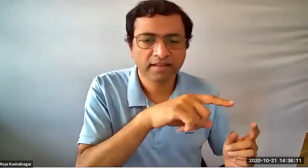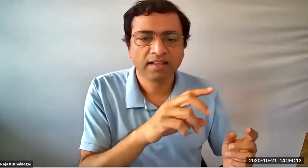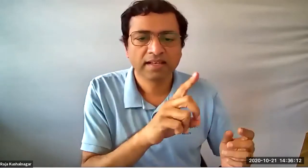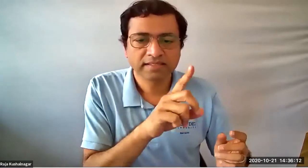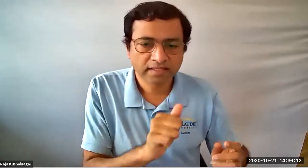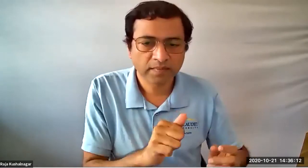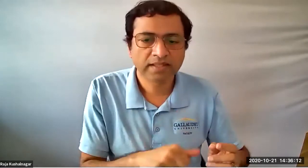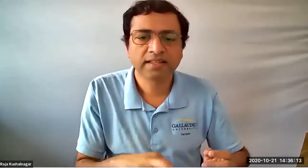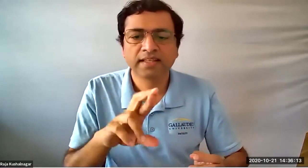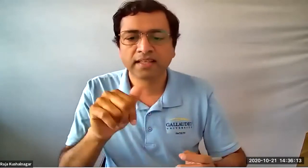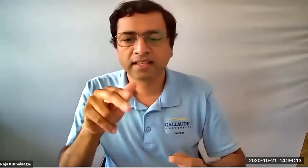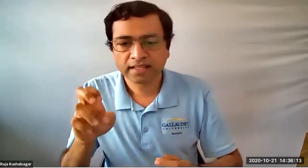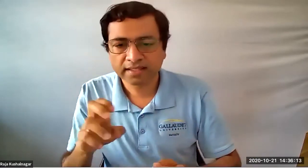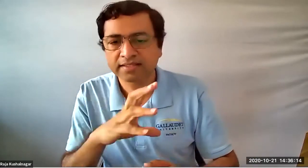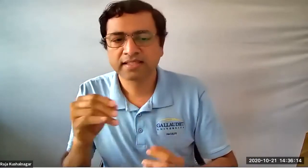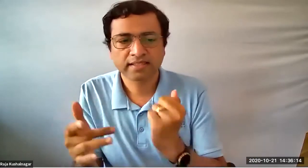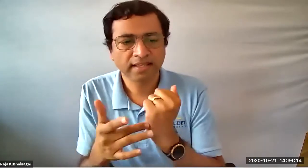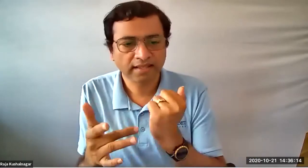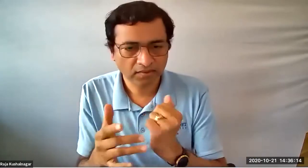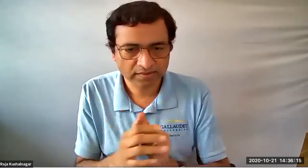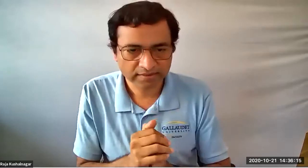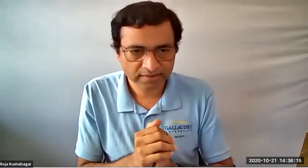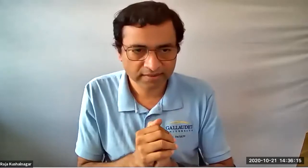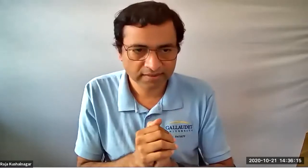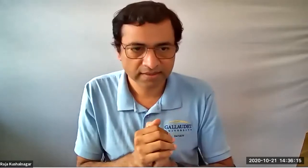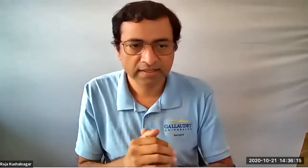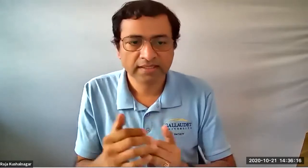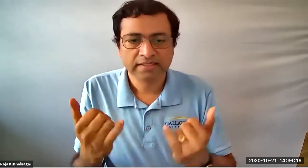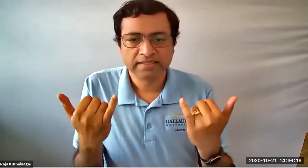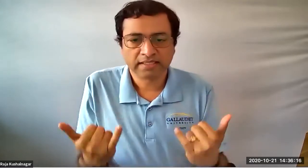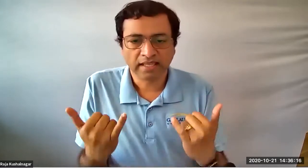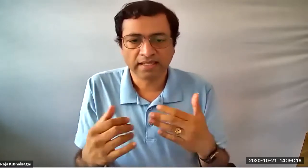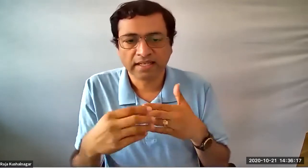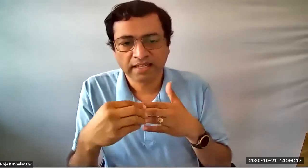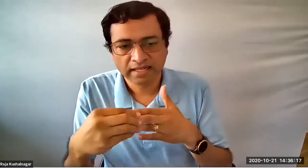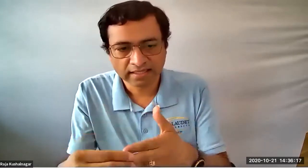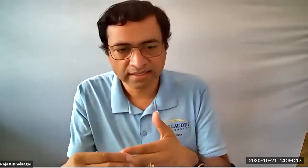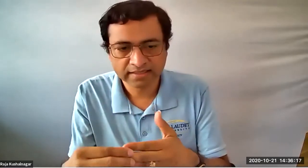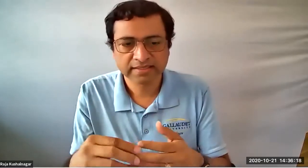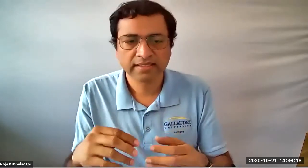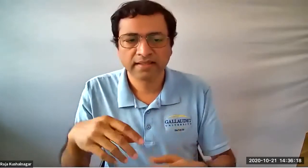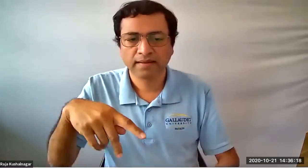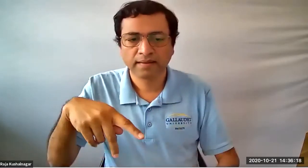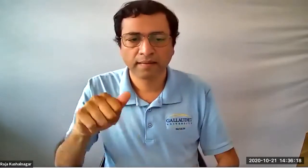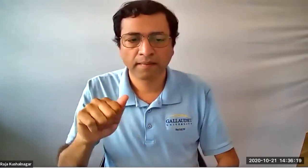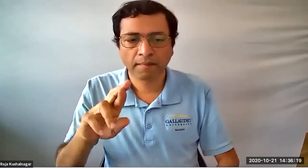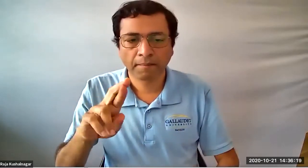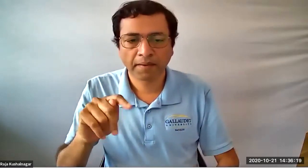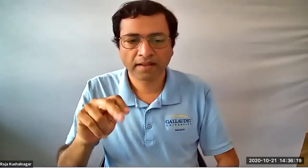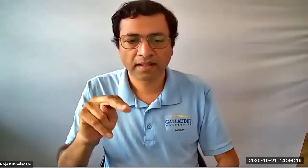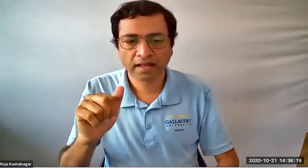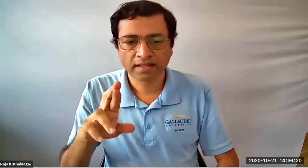Heather is motivated about connecting people with disabilities of various races and different backgrounds through